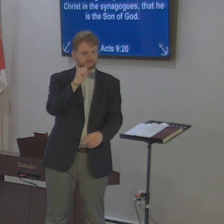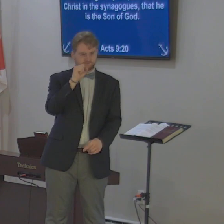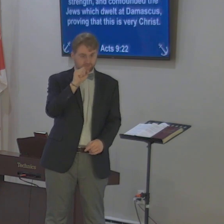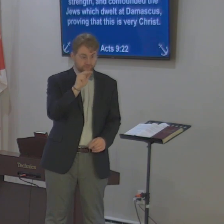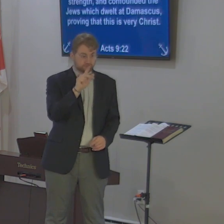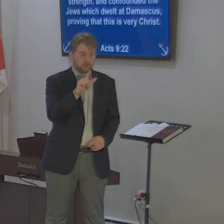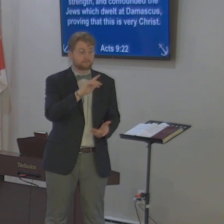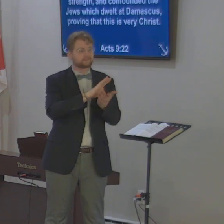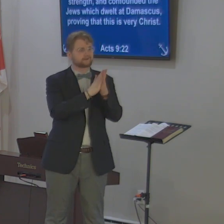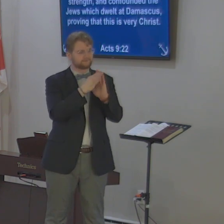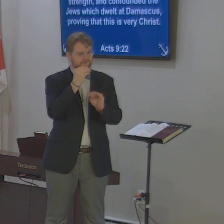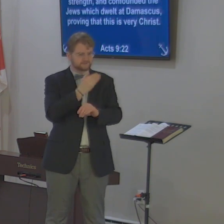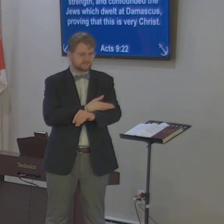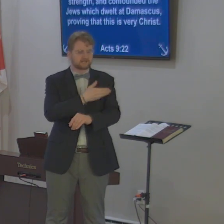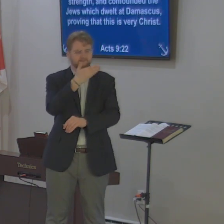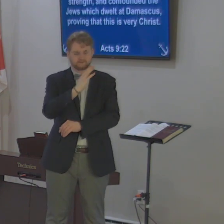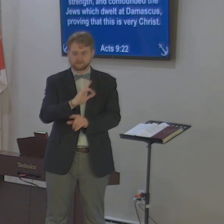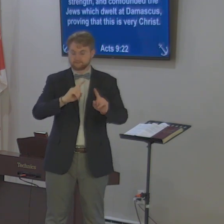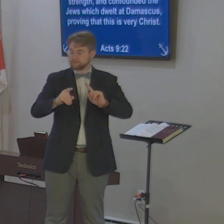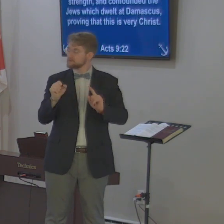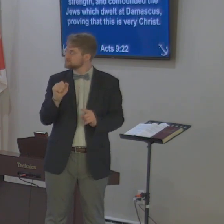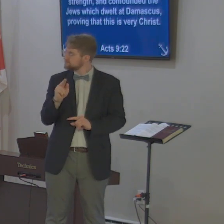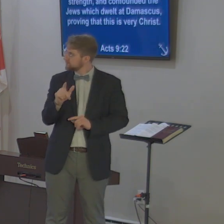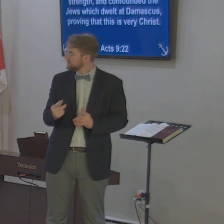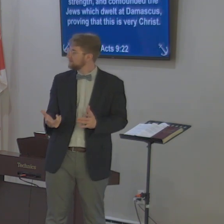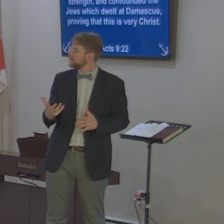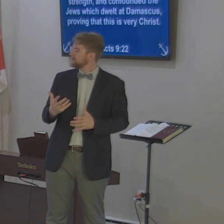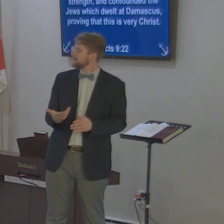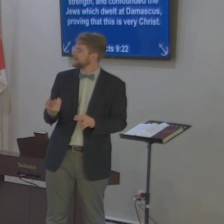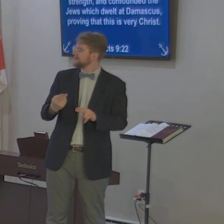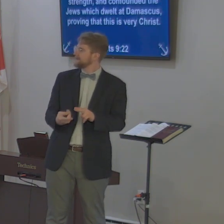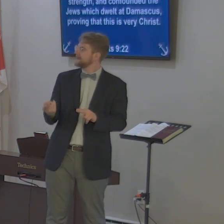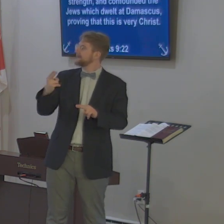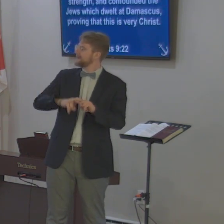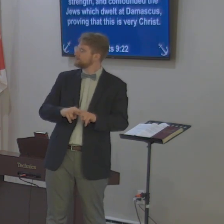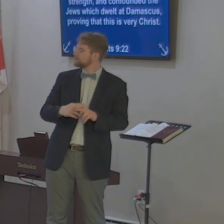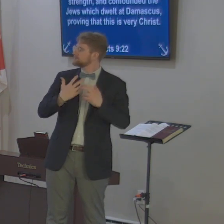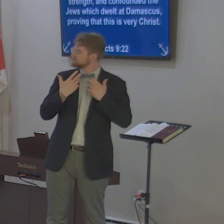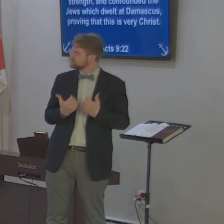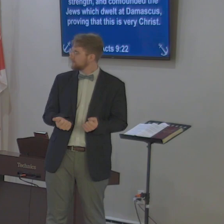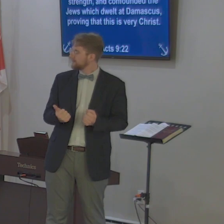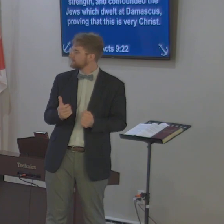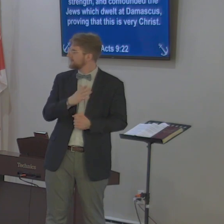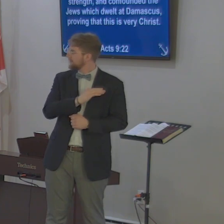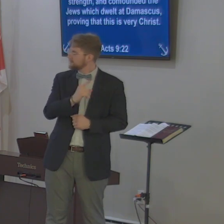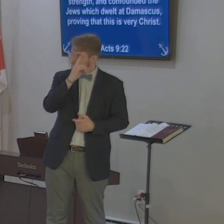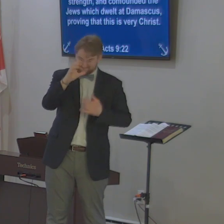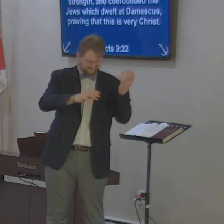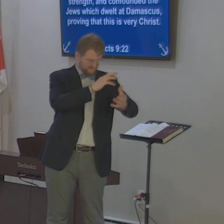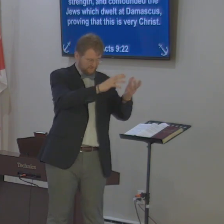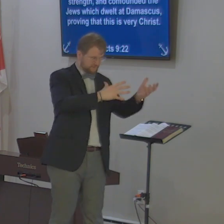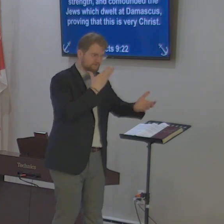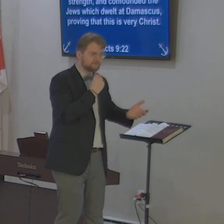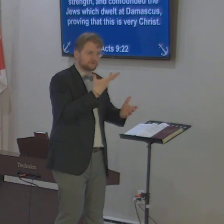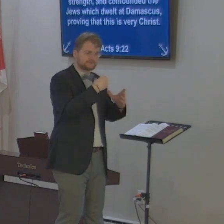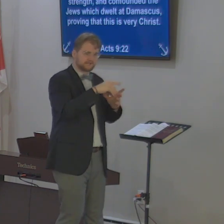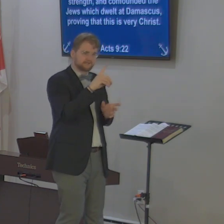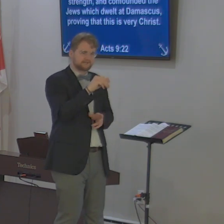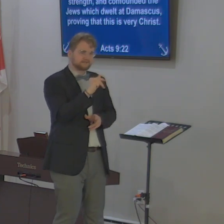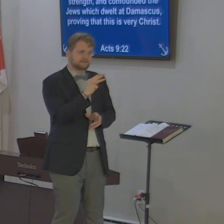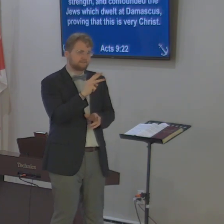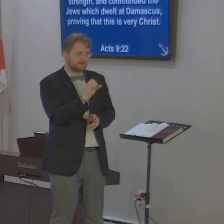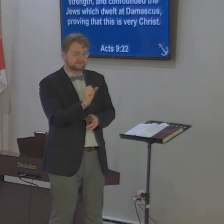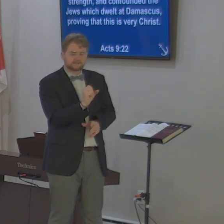22 says, but Saul increased the more in strength and confounded the Jews which dwelt at Damascus, proving this is